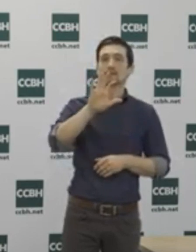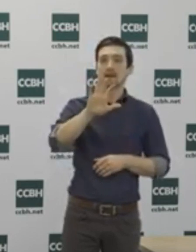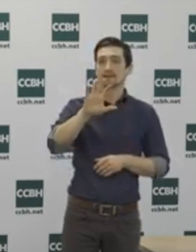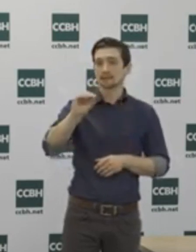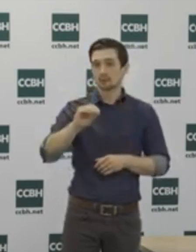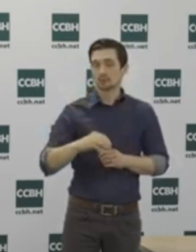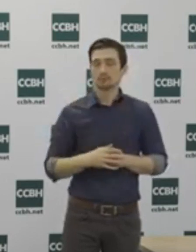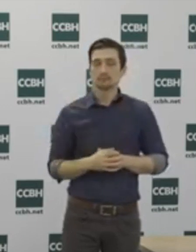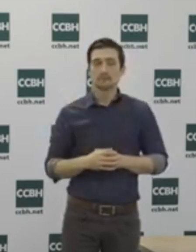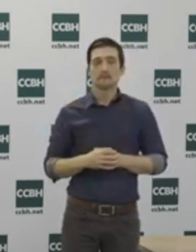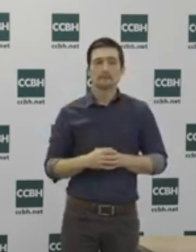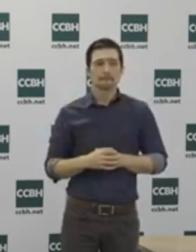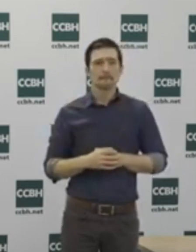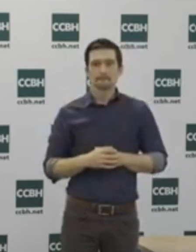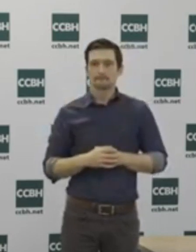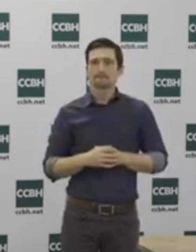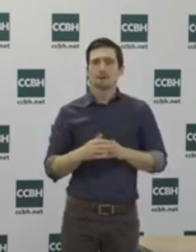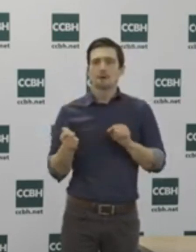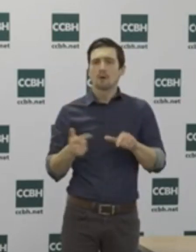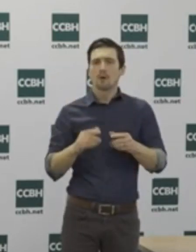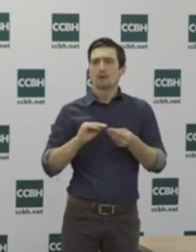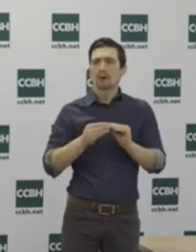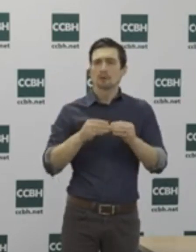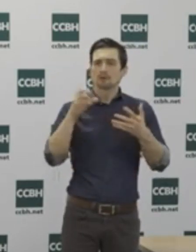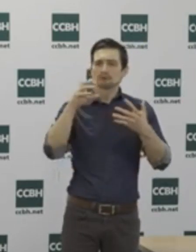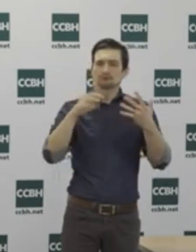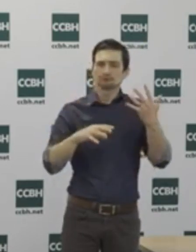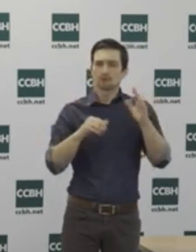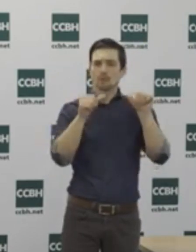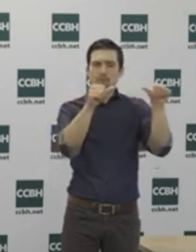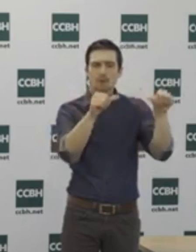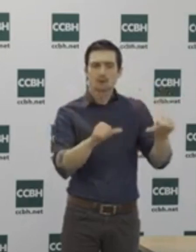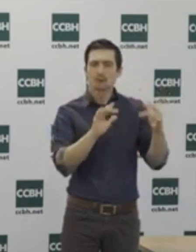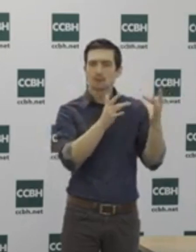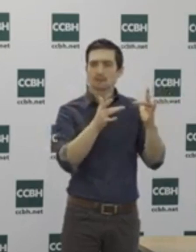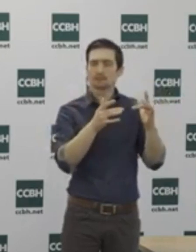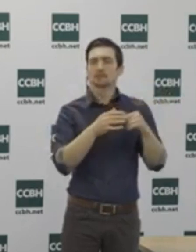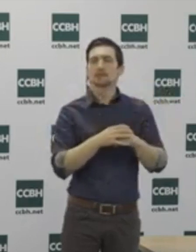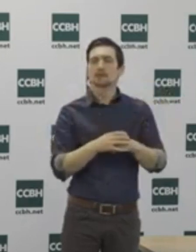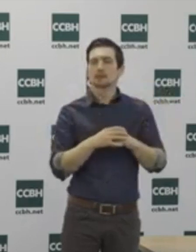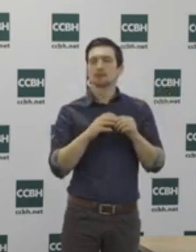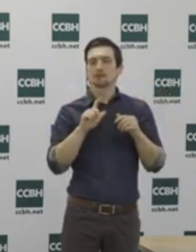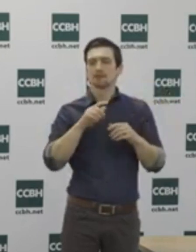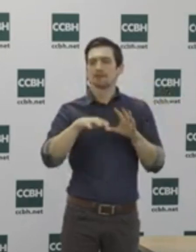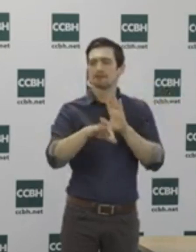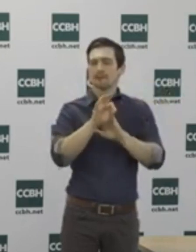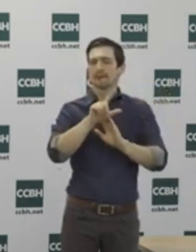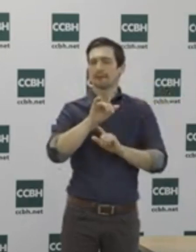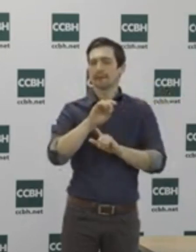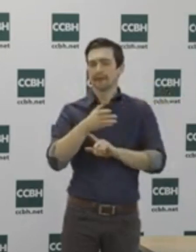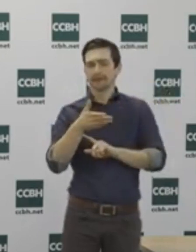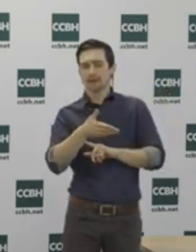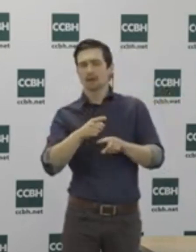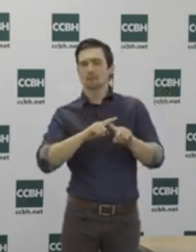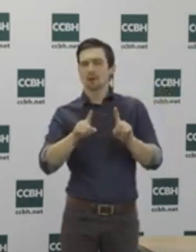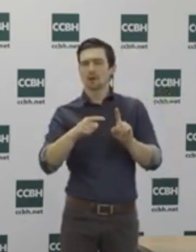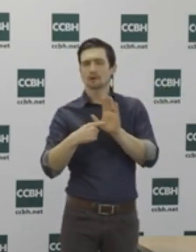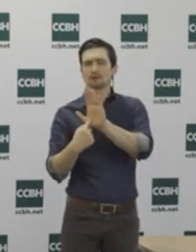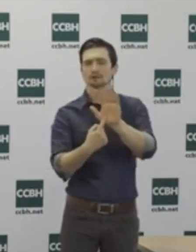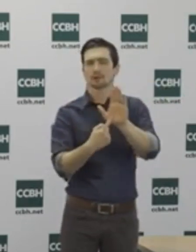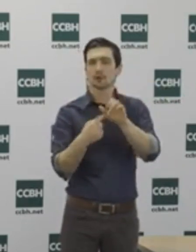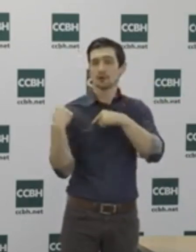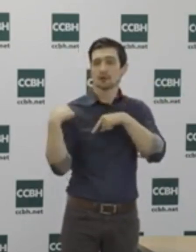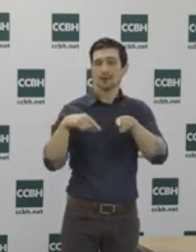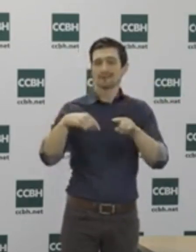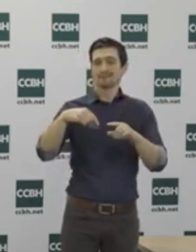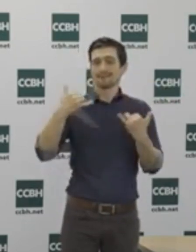440-886-5950. So these numbers will be available to you on our website and linked to our resources, but I wanted to highlight them in this press